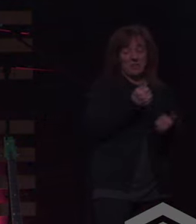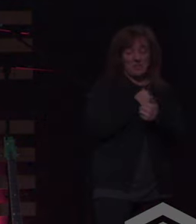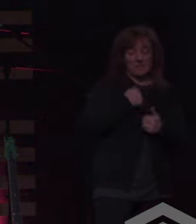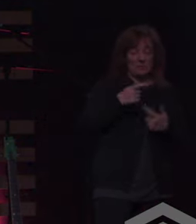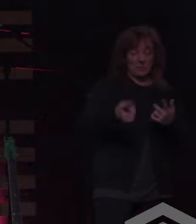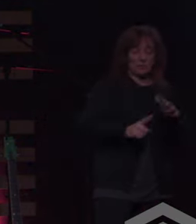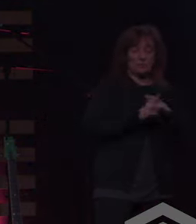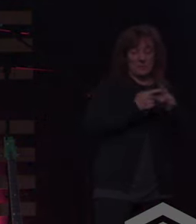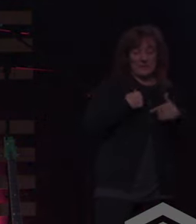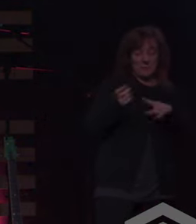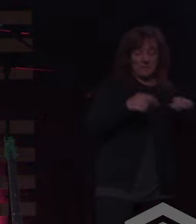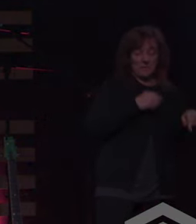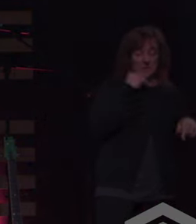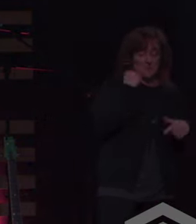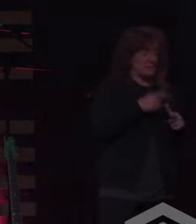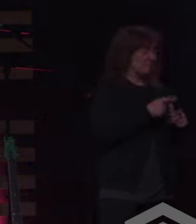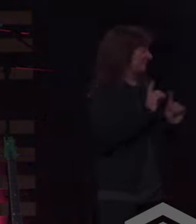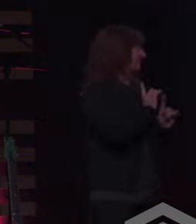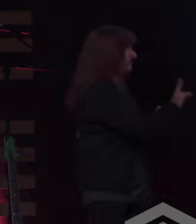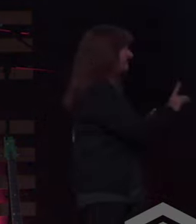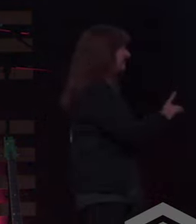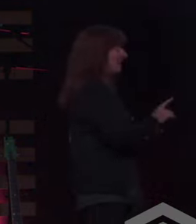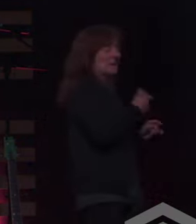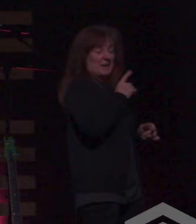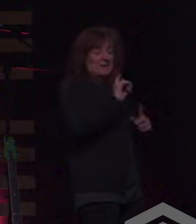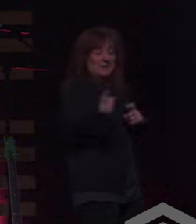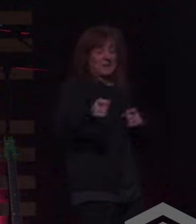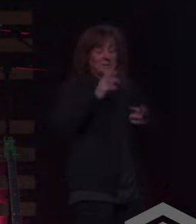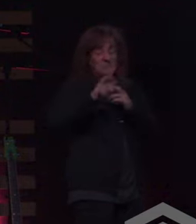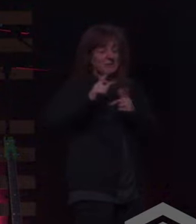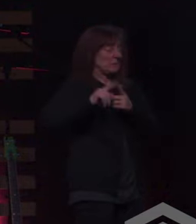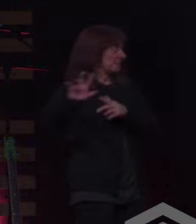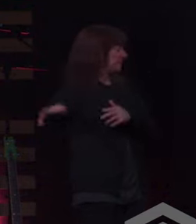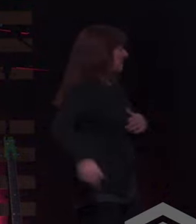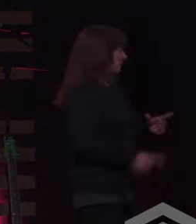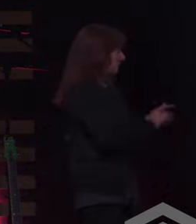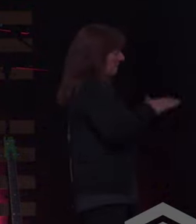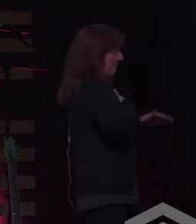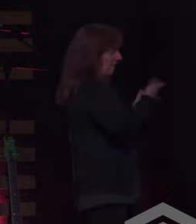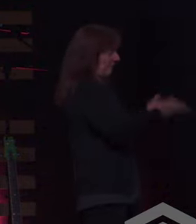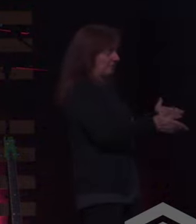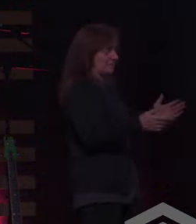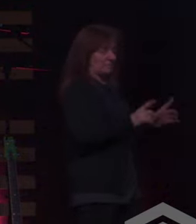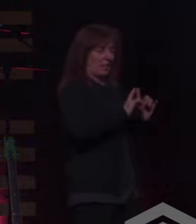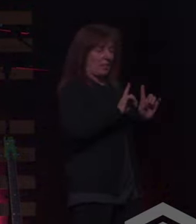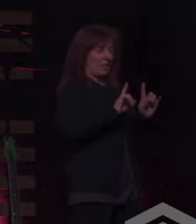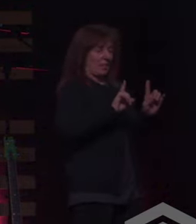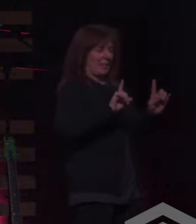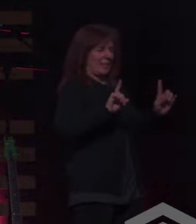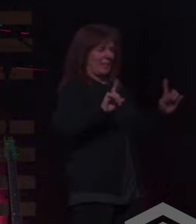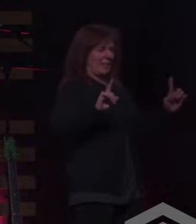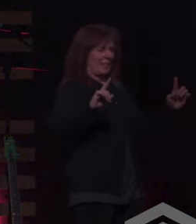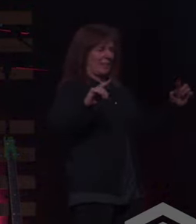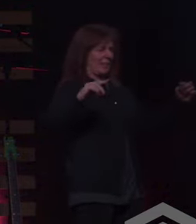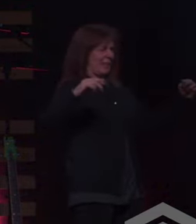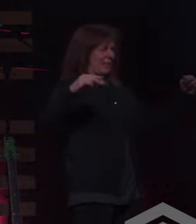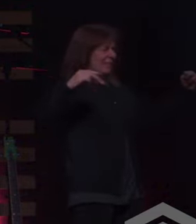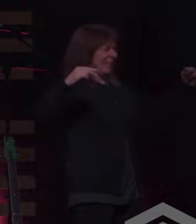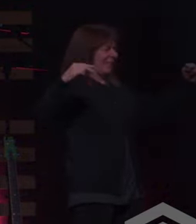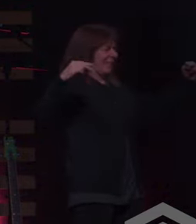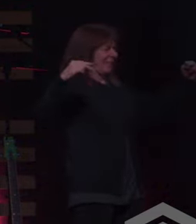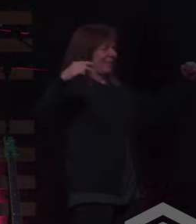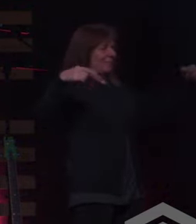me, he's not showing me love, and so you know what, I'm withholding everything from him, and I'm going to do my thing. Before you know it, that's how life is. And